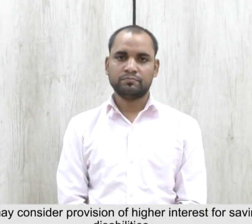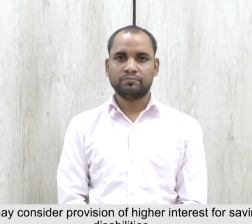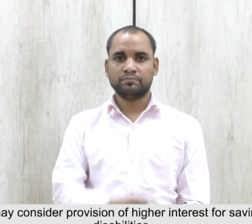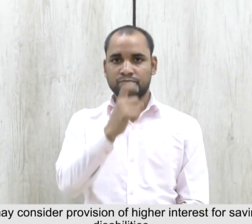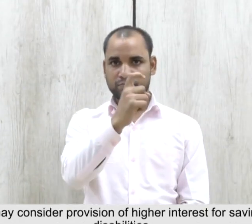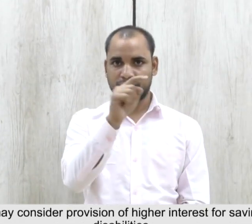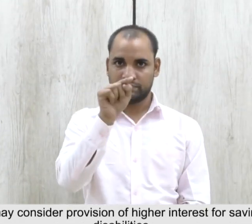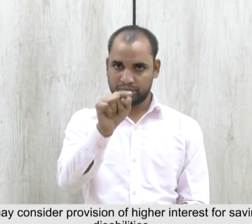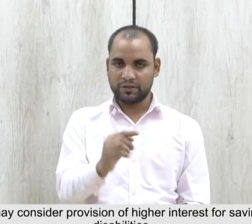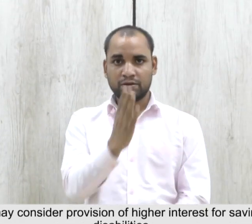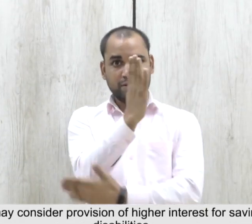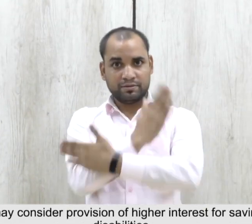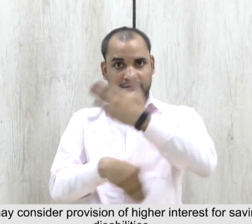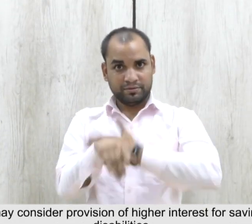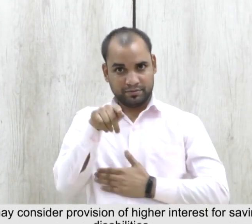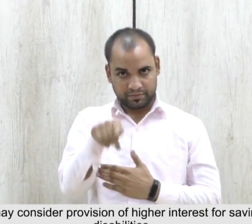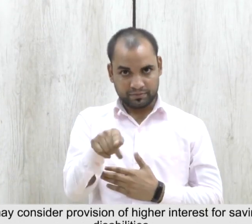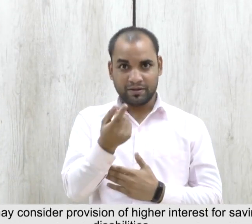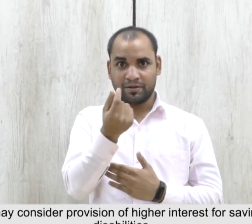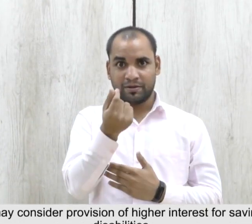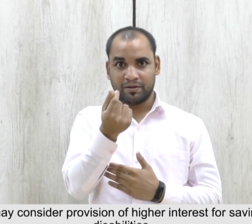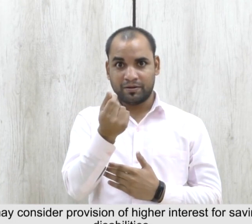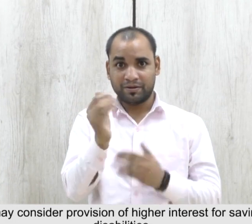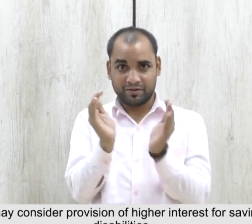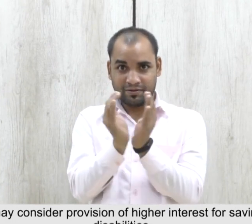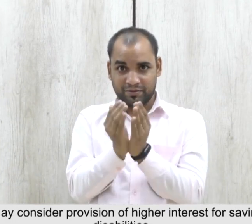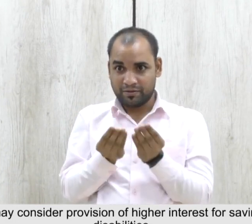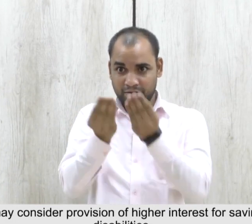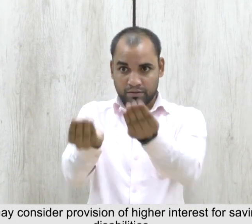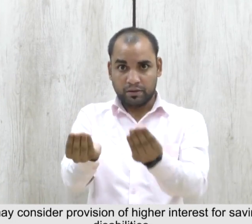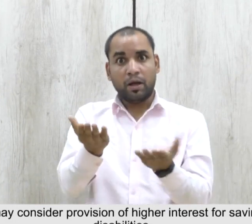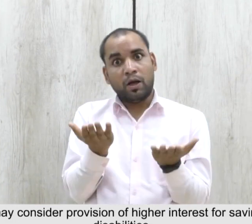The government may consider provision of higher interest for savings of persons with disabilities.